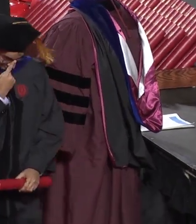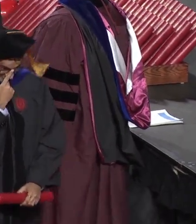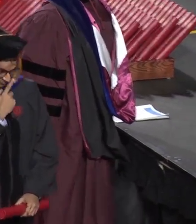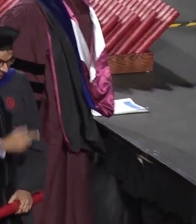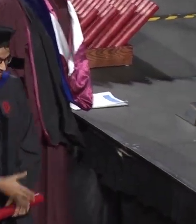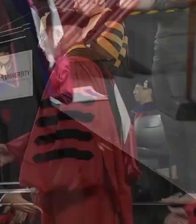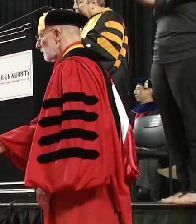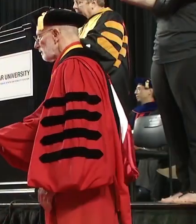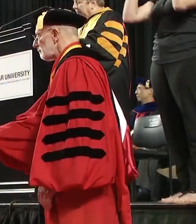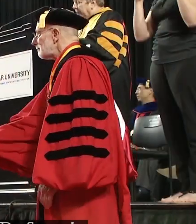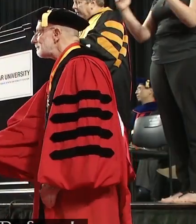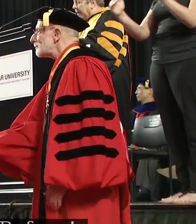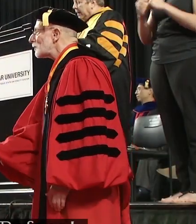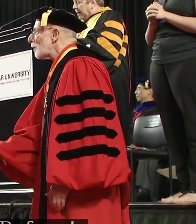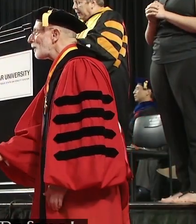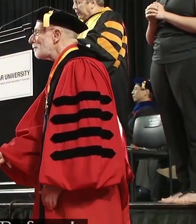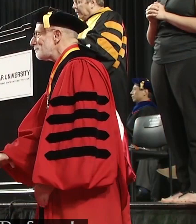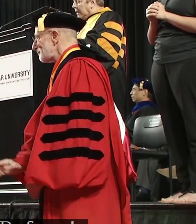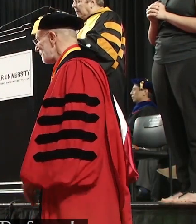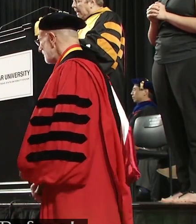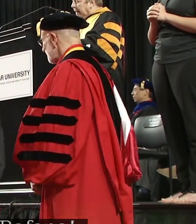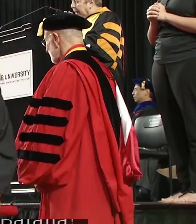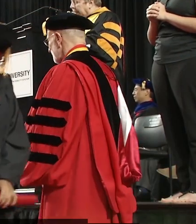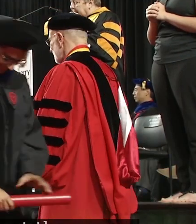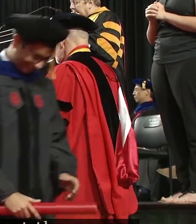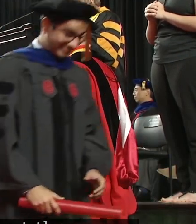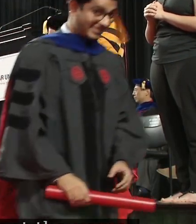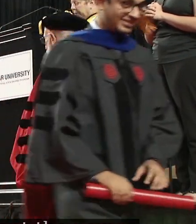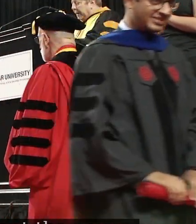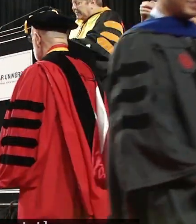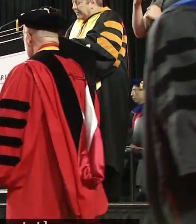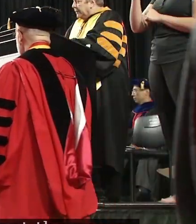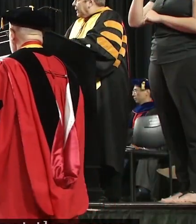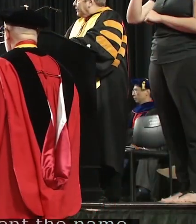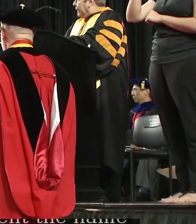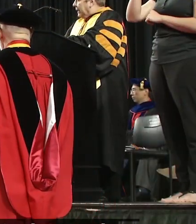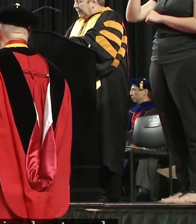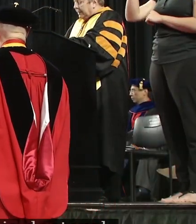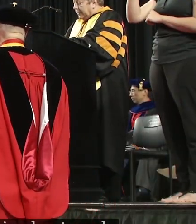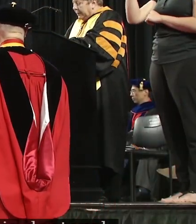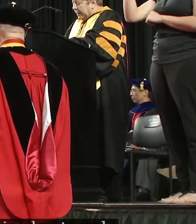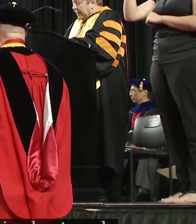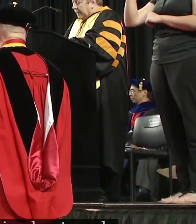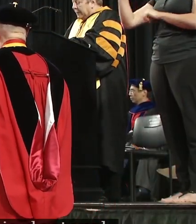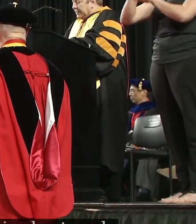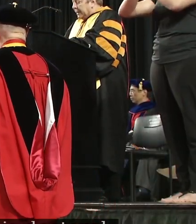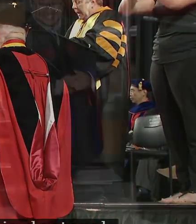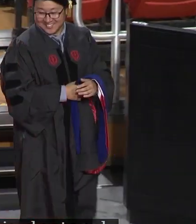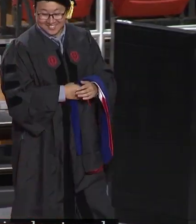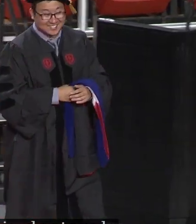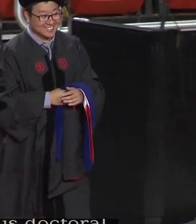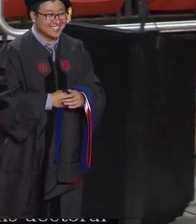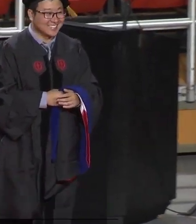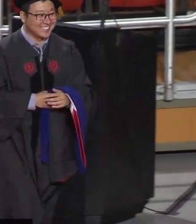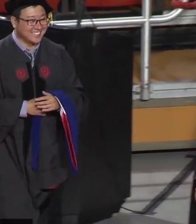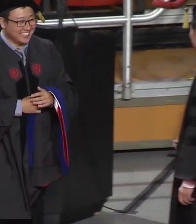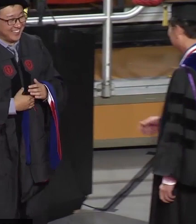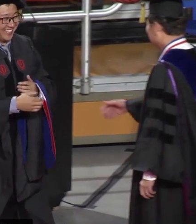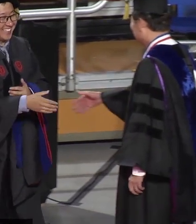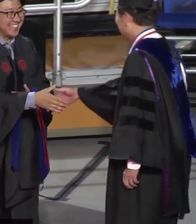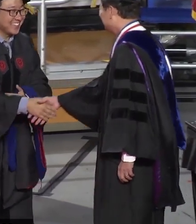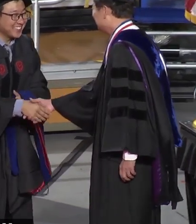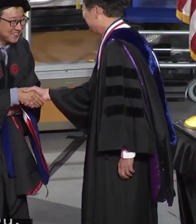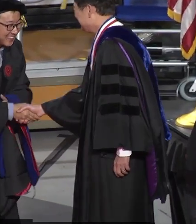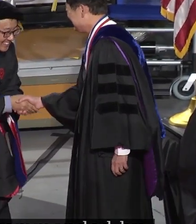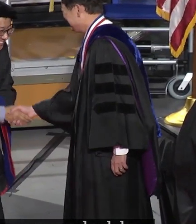I am pleased to present the name of Hulan Gai and his doctoral advisor, Dr. Helen Liu. Mr. Gai has been recommended